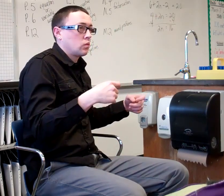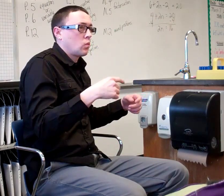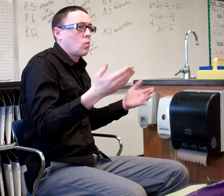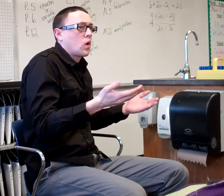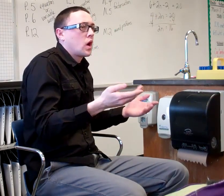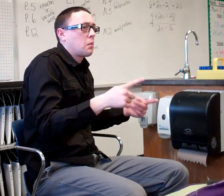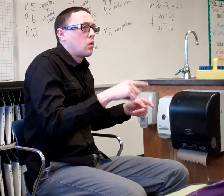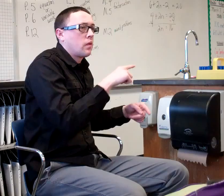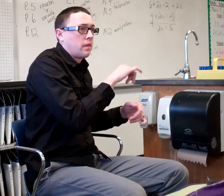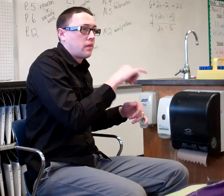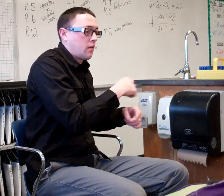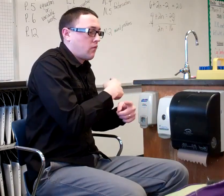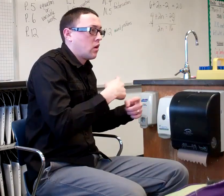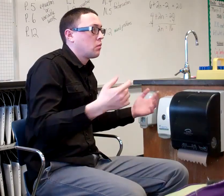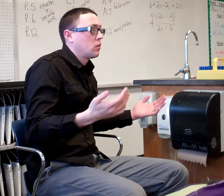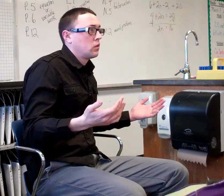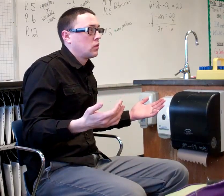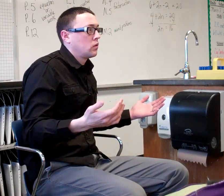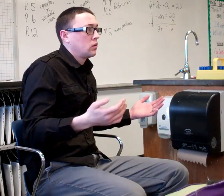variable?